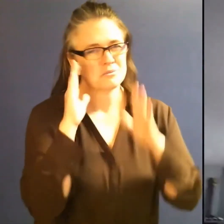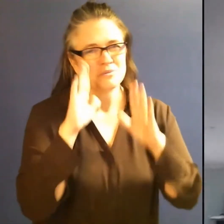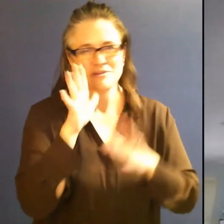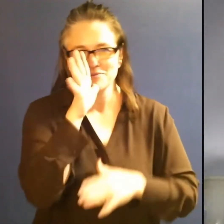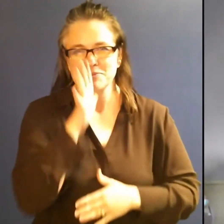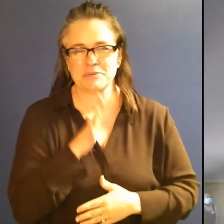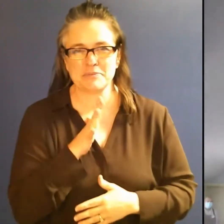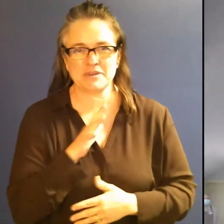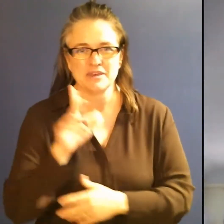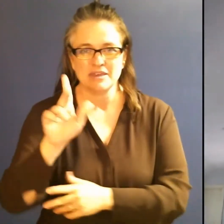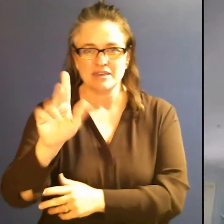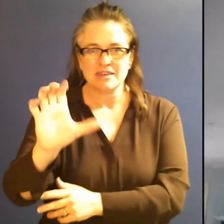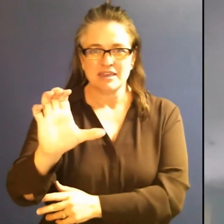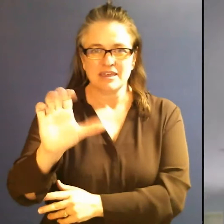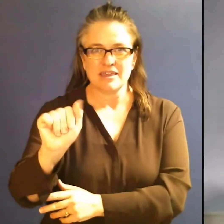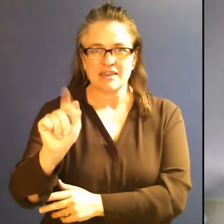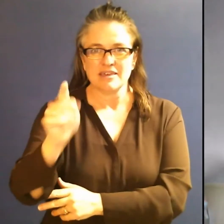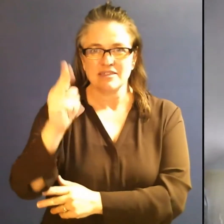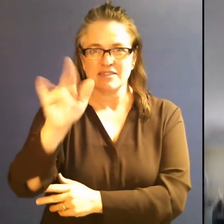here, Kathy